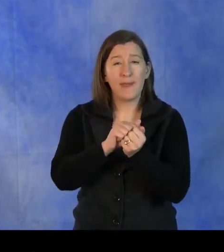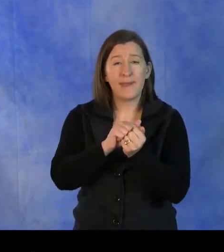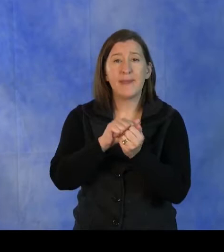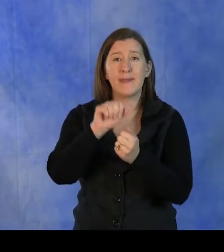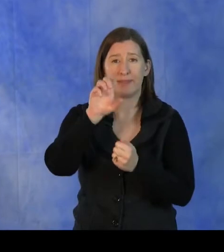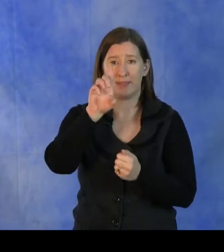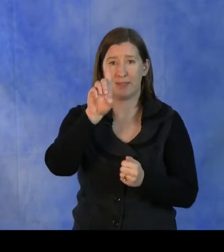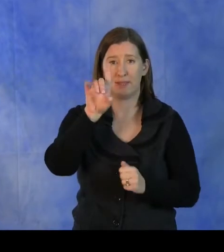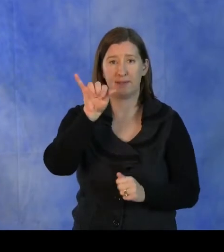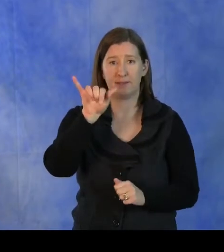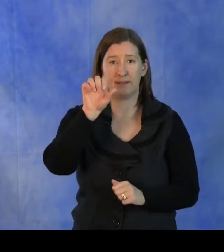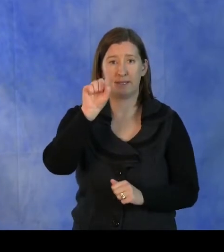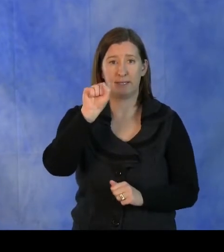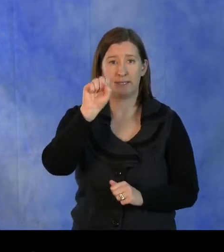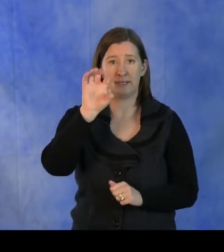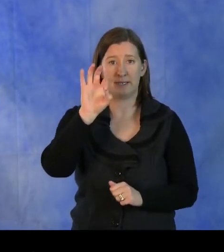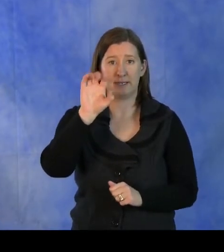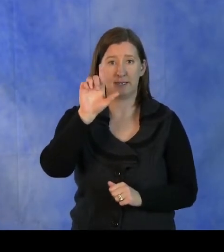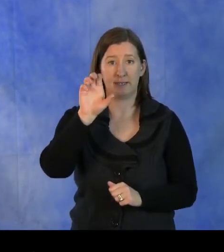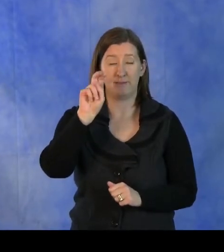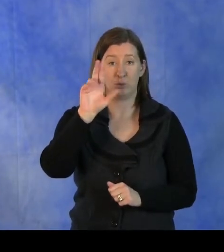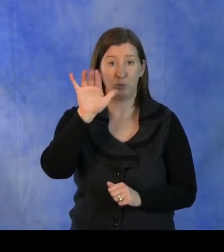If you have students